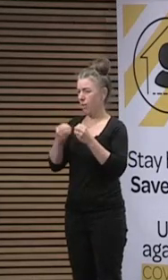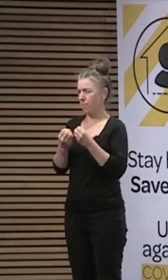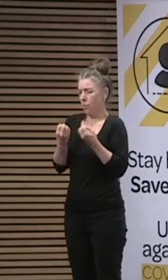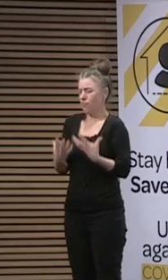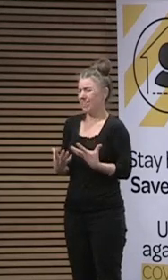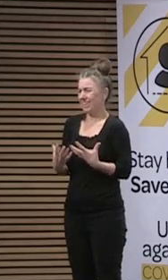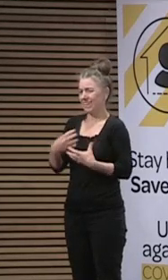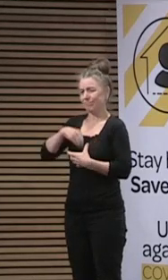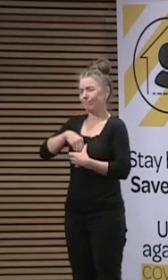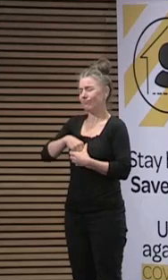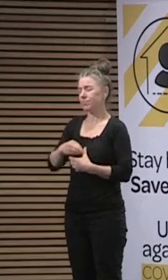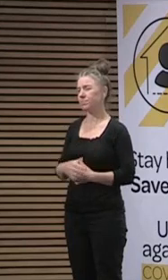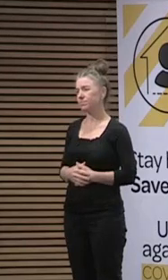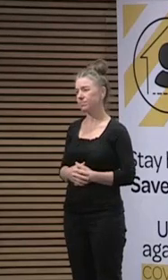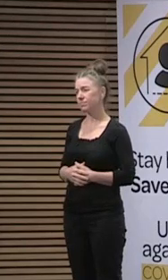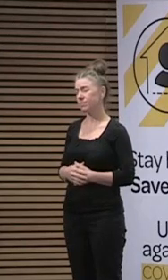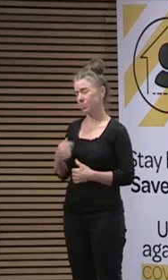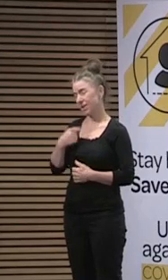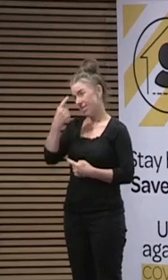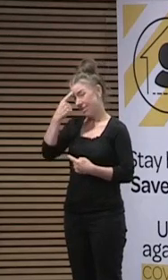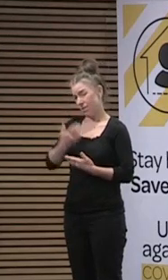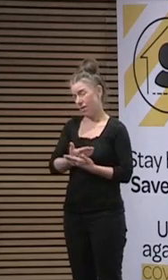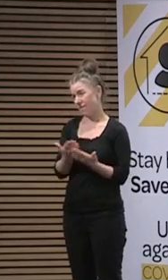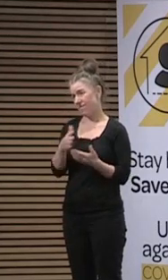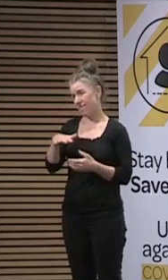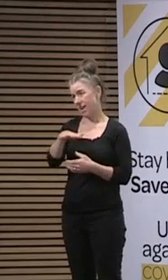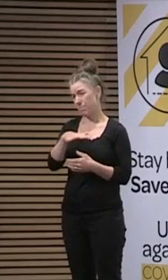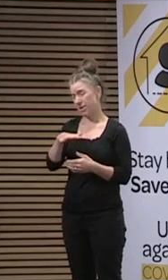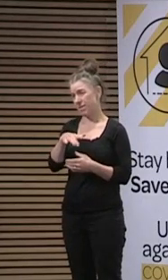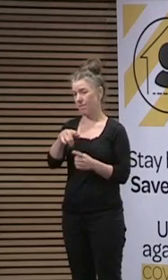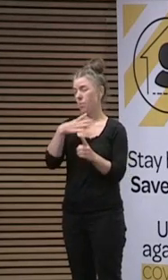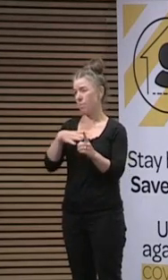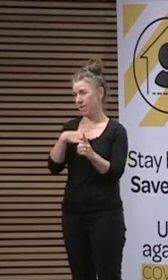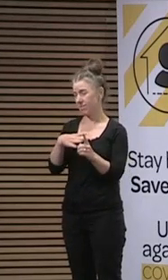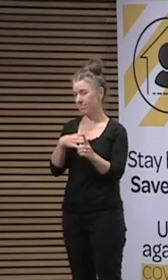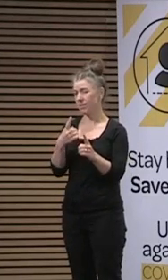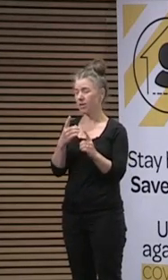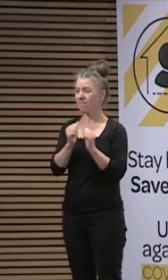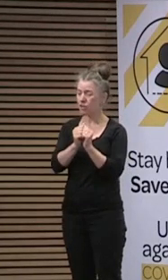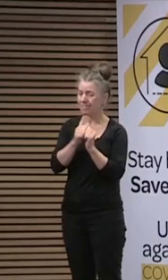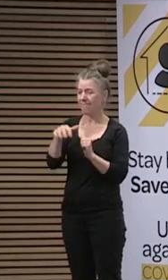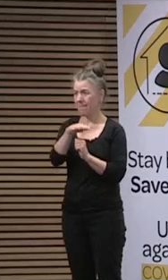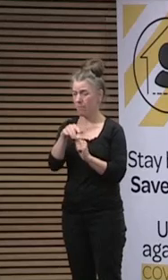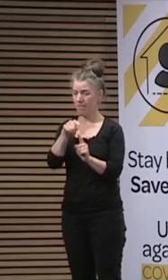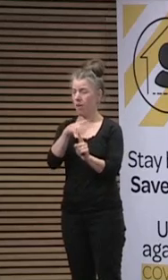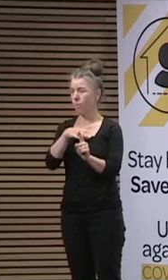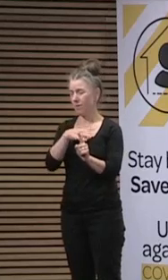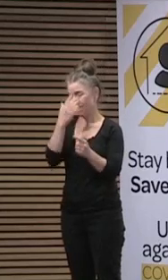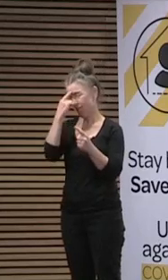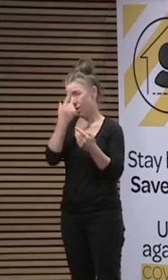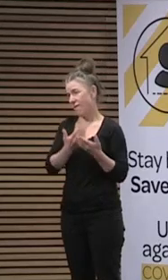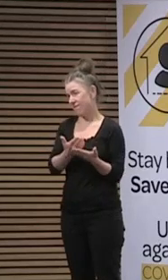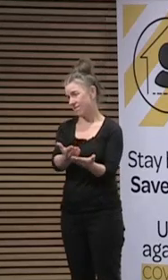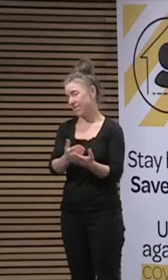conditions. All of our thoughts are with their family and loved ones at this time.